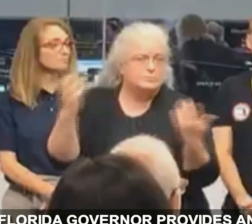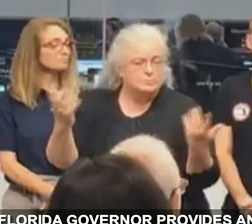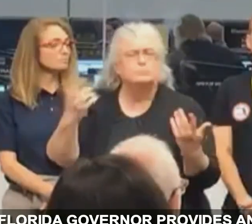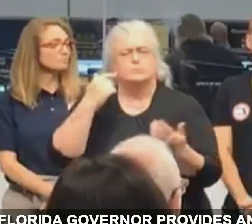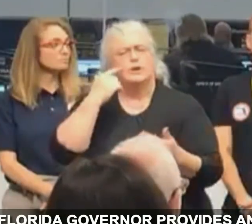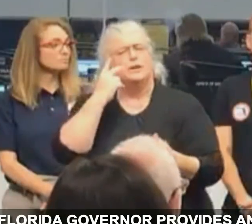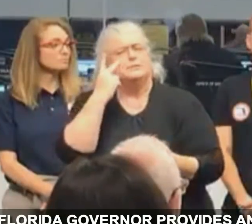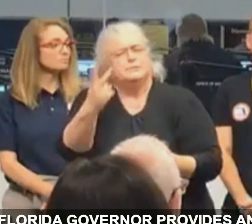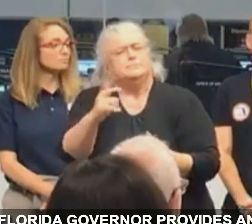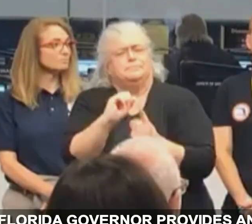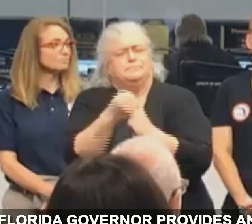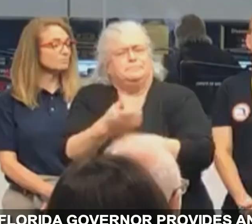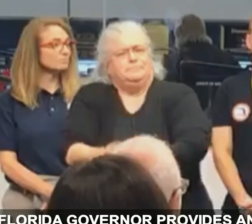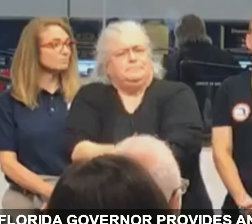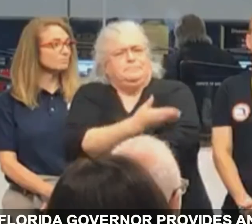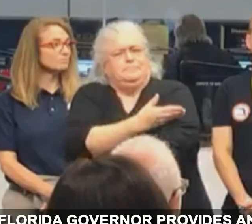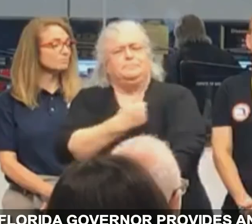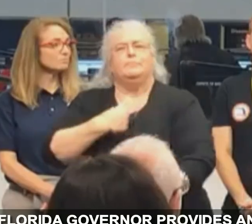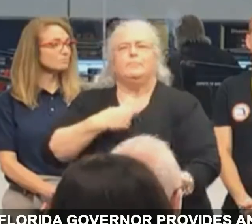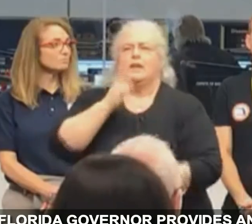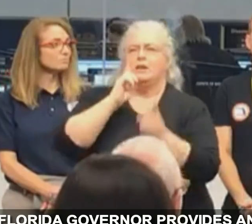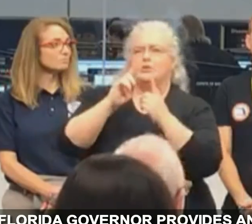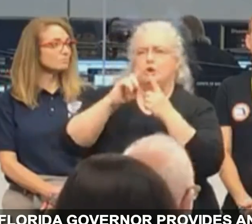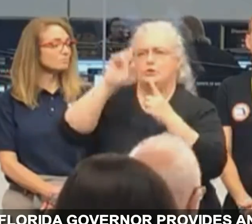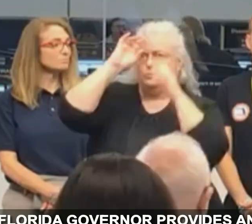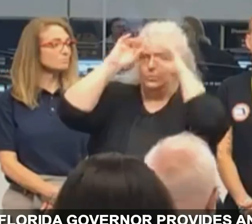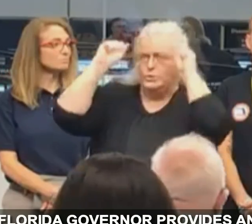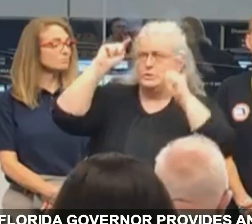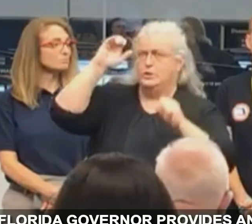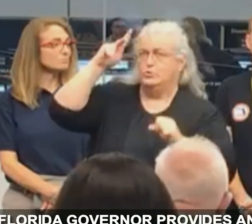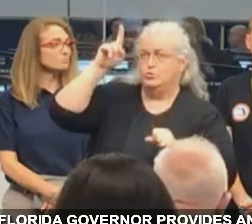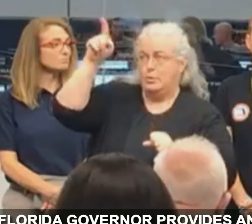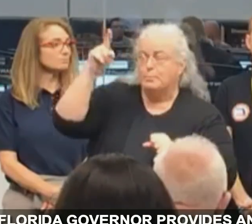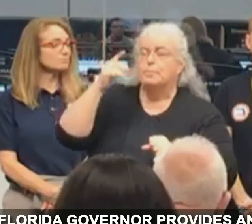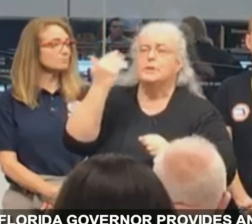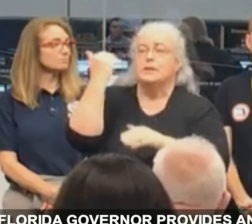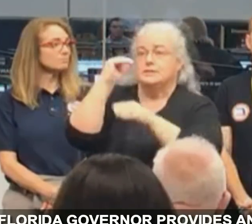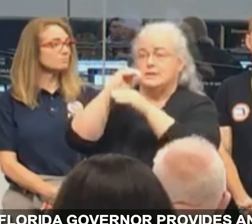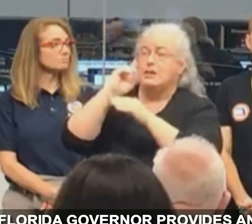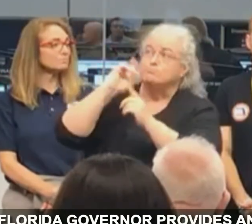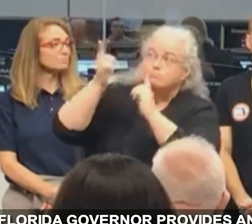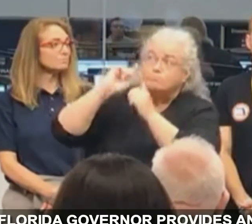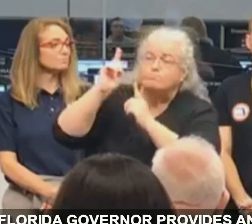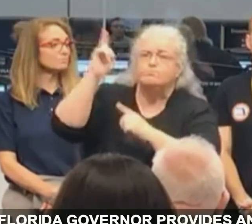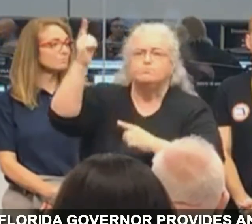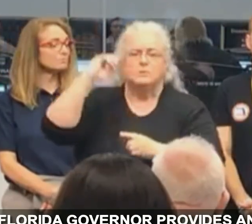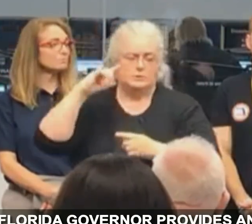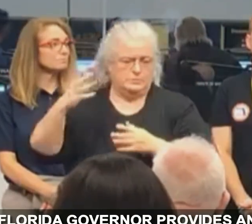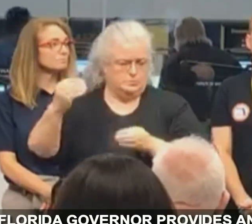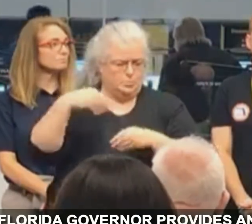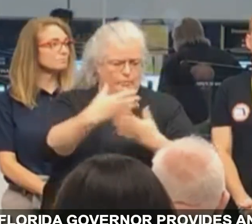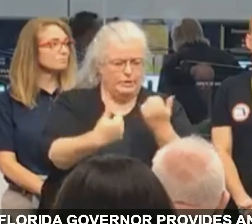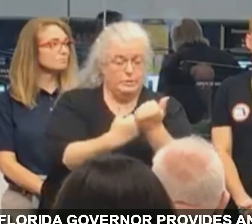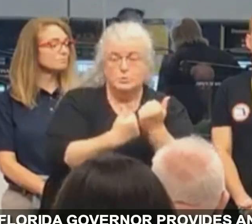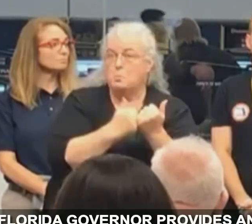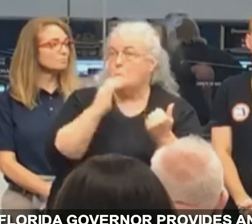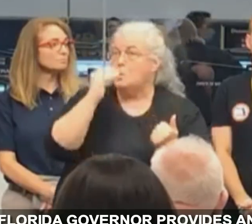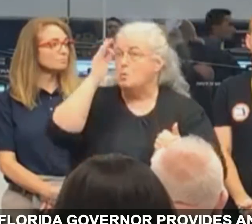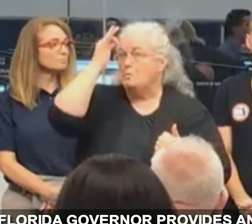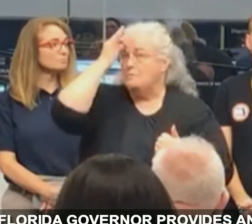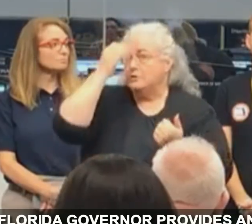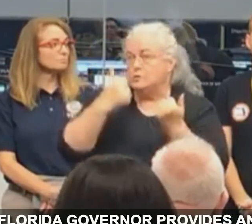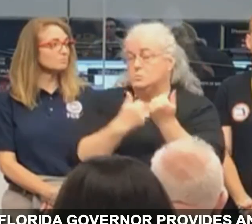Actually, I spoke with the president about it last night, and he offered support. We're not sure that that's going to be